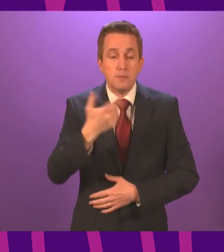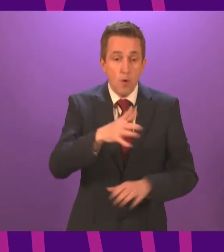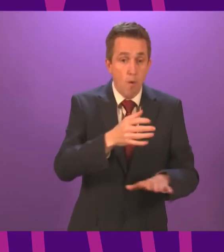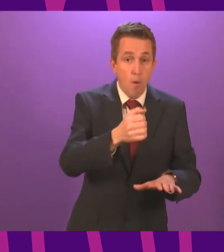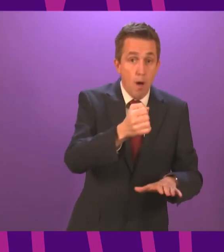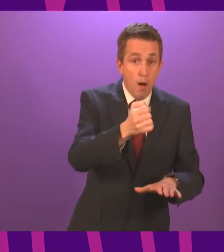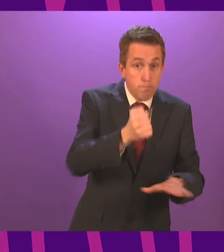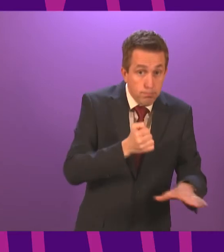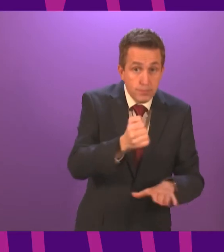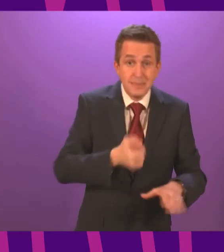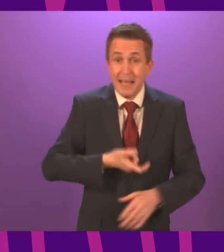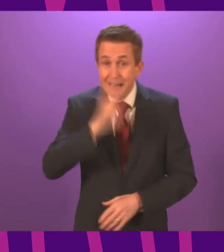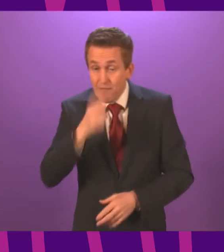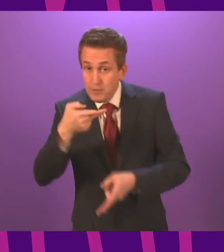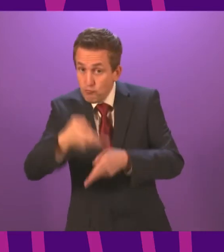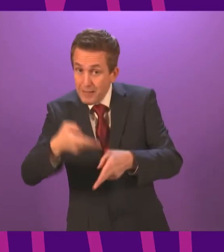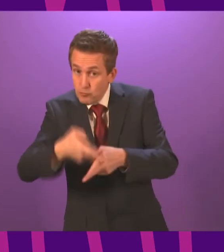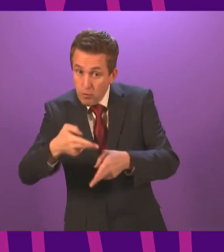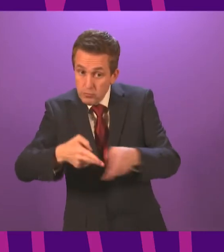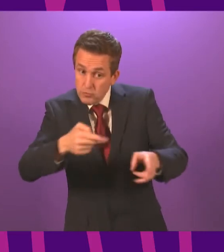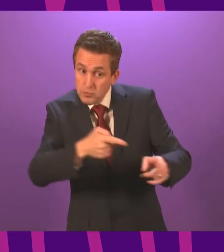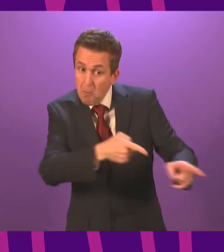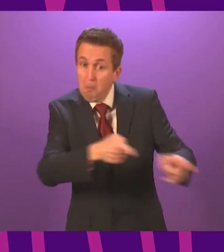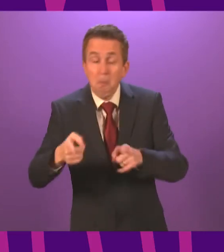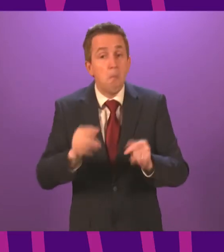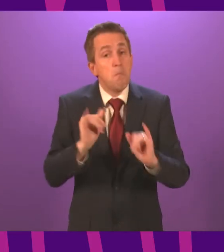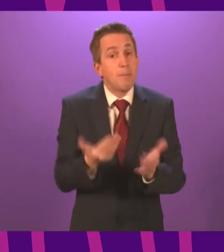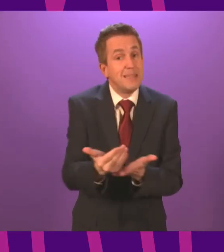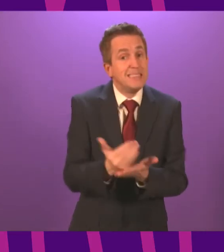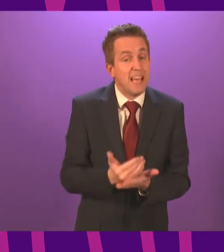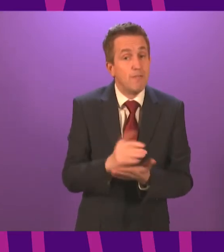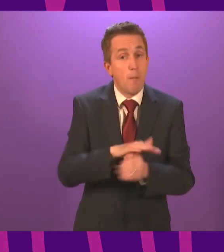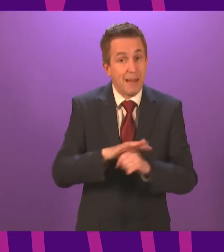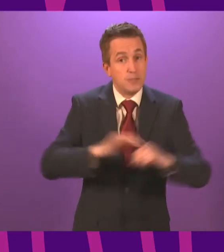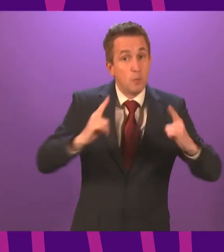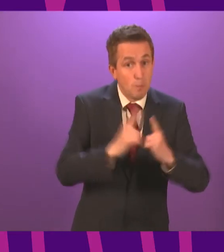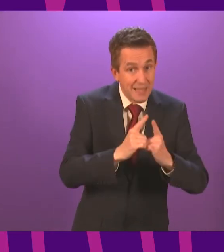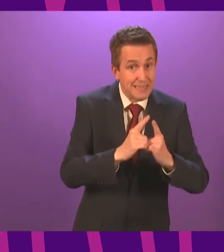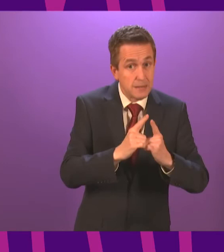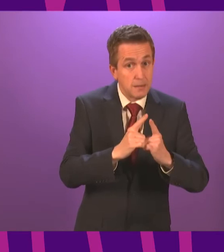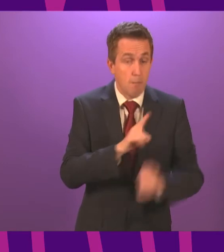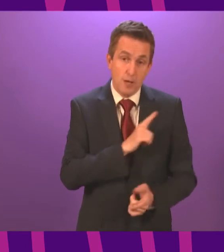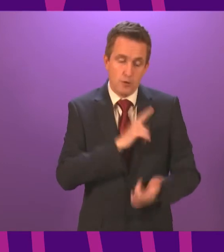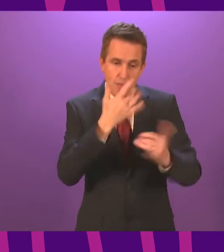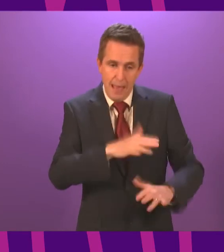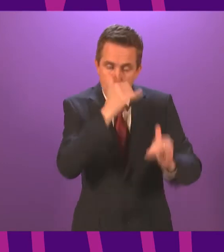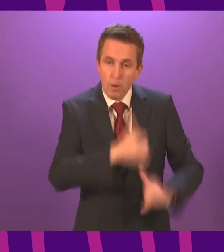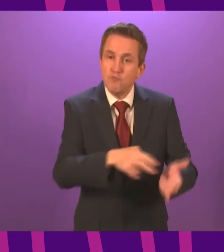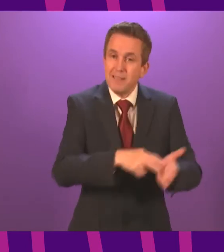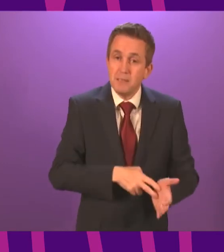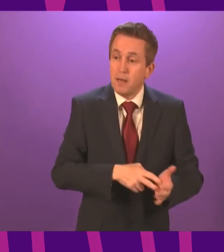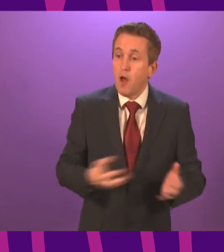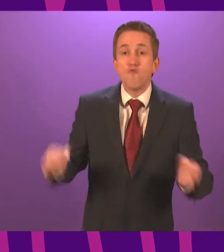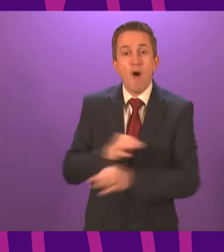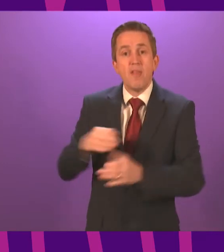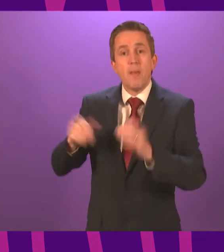pubs, cafes and restaurants may be a safer place to meet than the unregulated home. If people are going